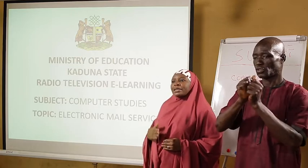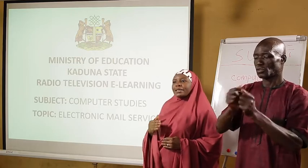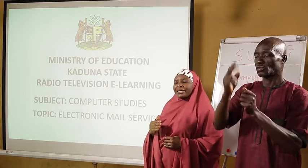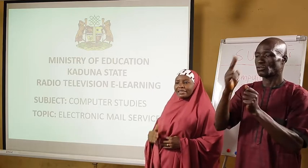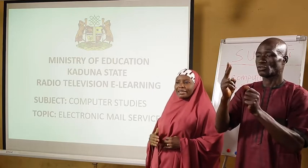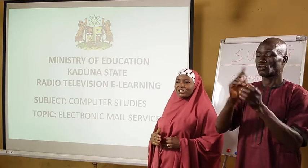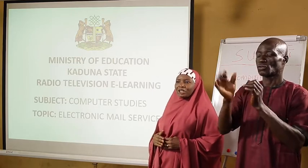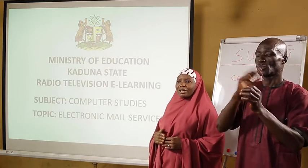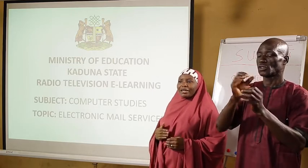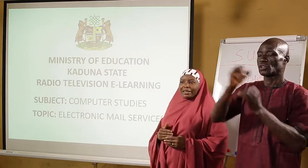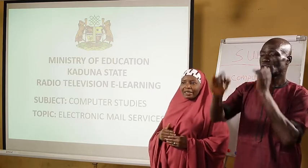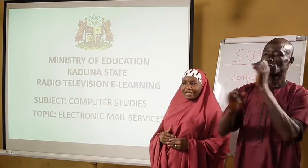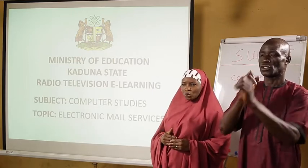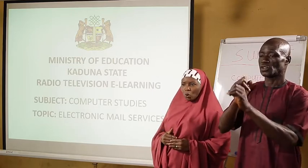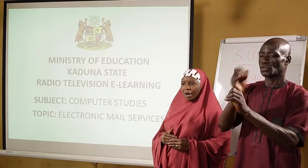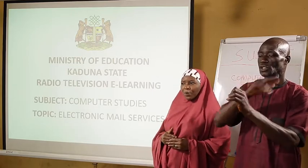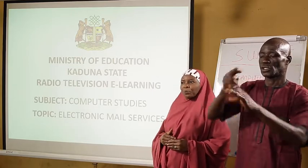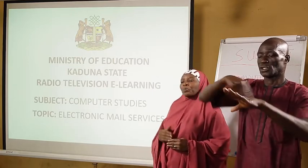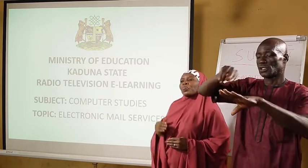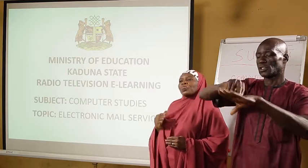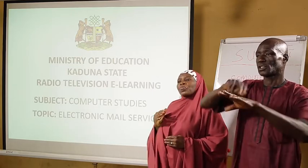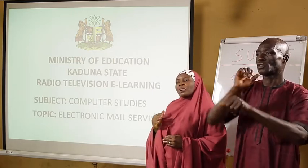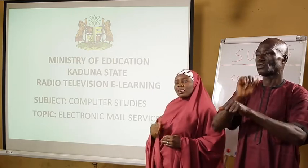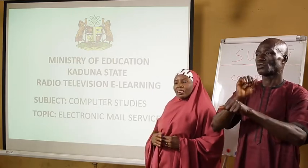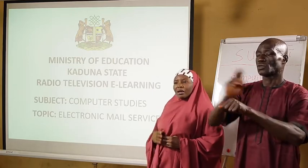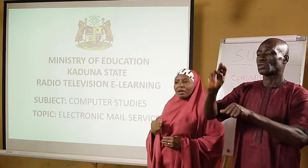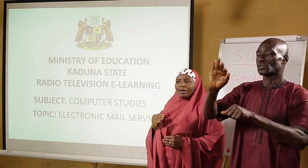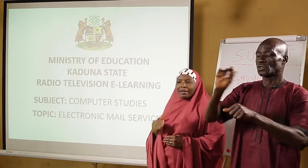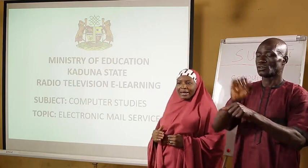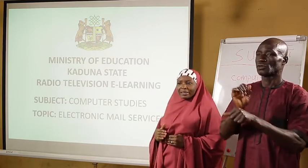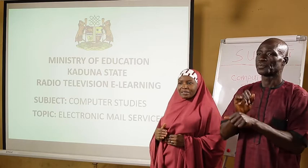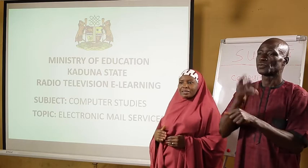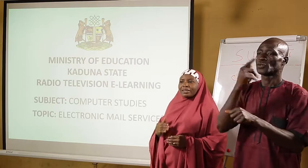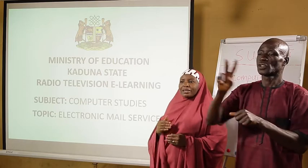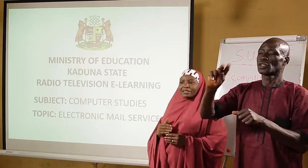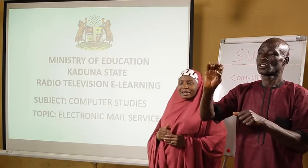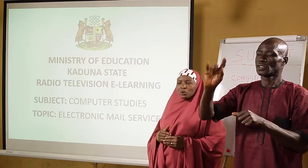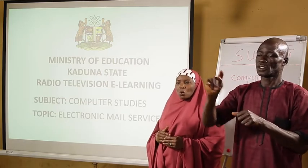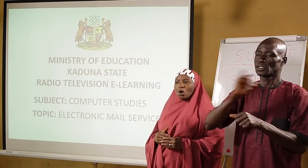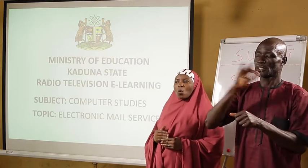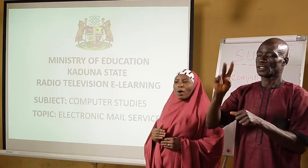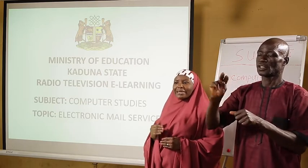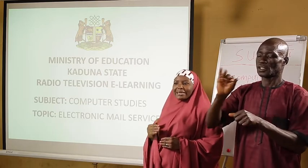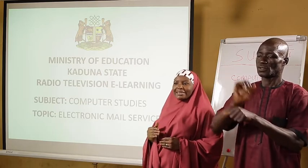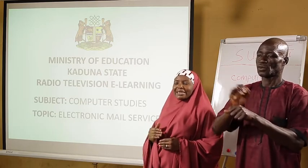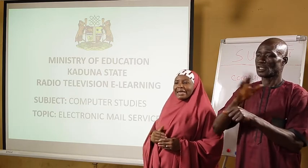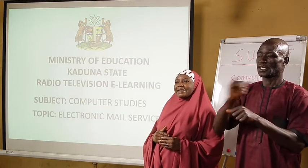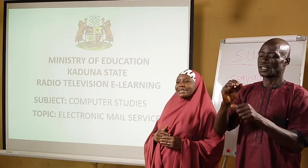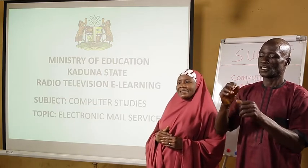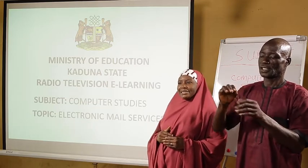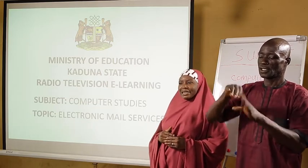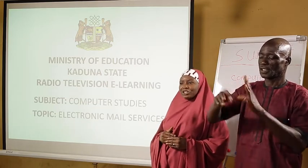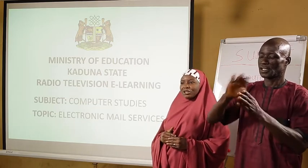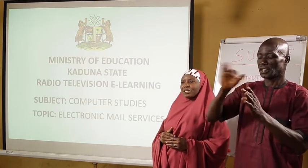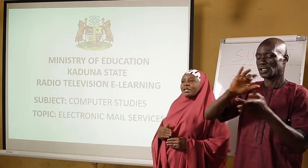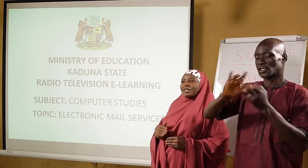words, the international and the network. The net is the network, while the inter is